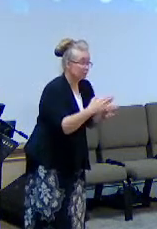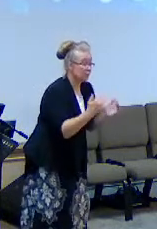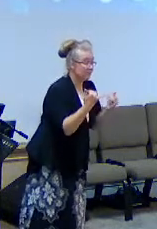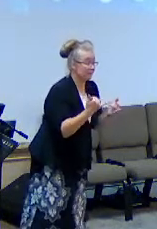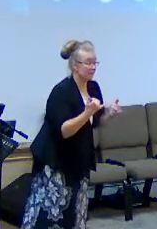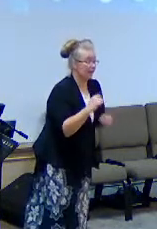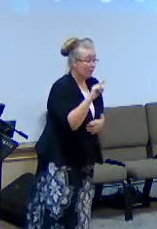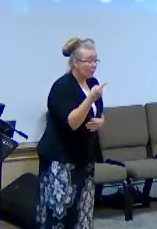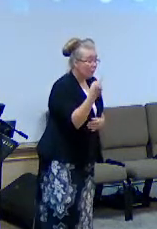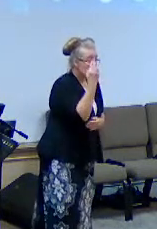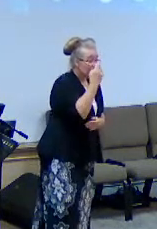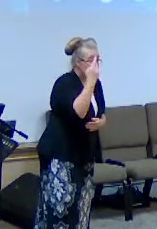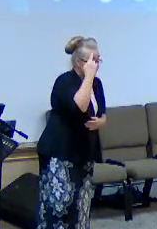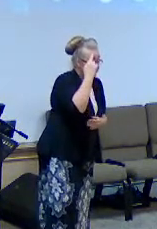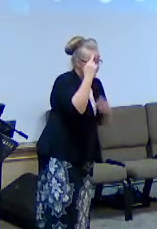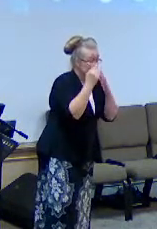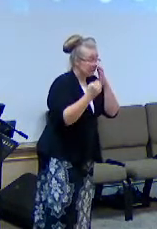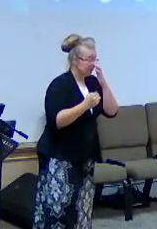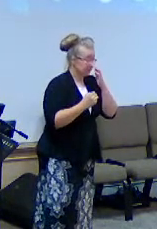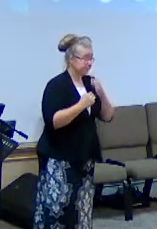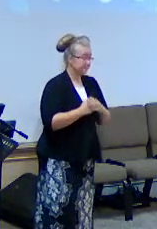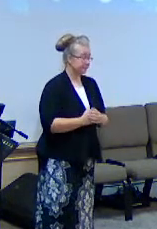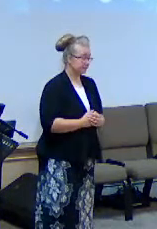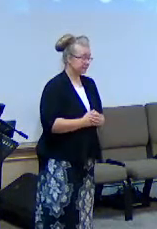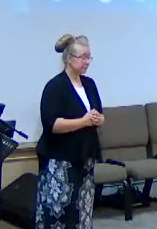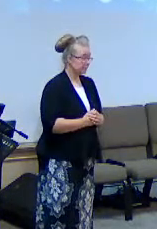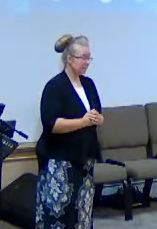the only reason,